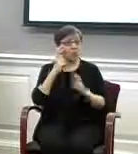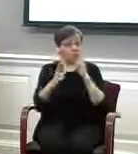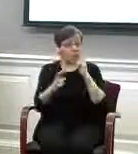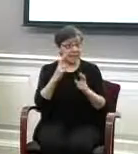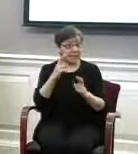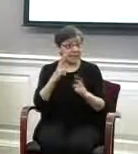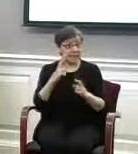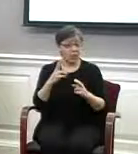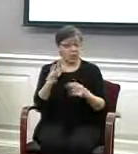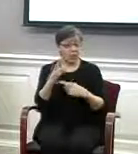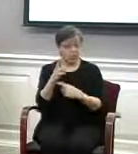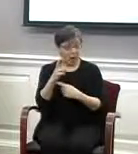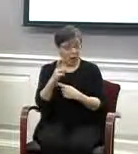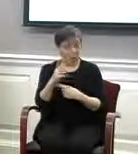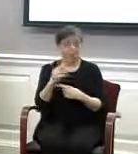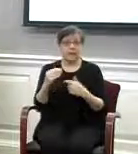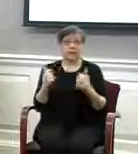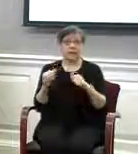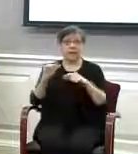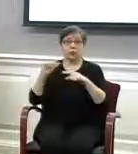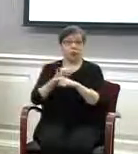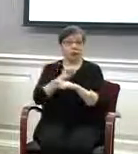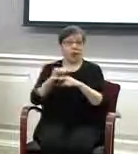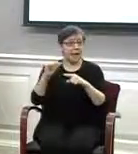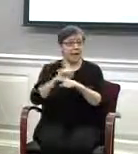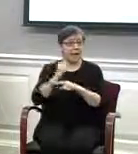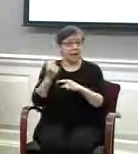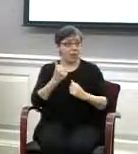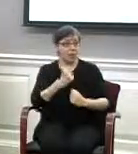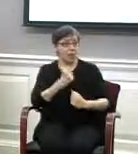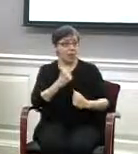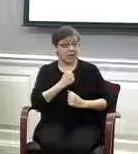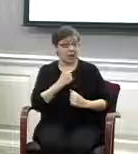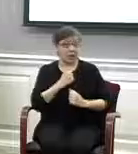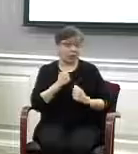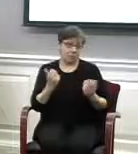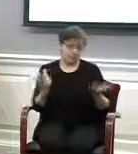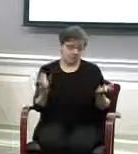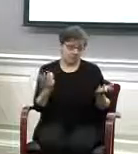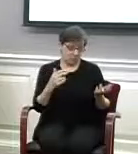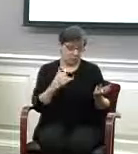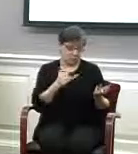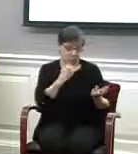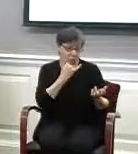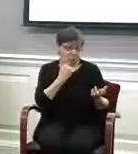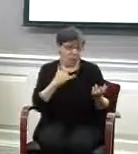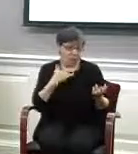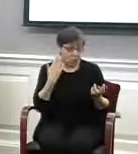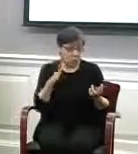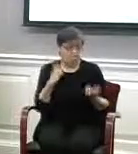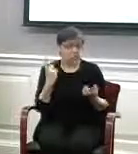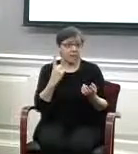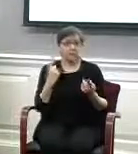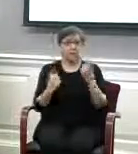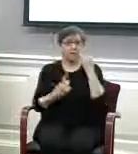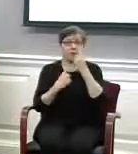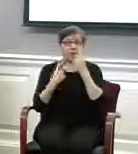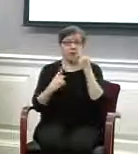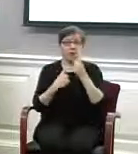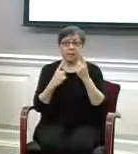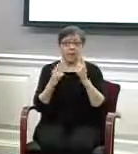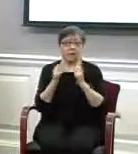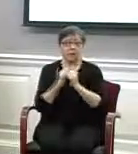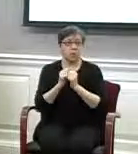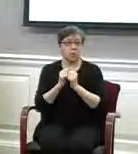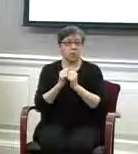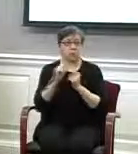rights and are trying to train other militaries. So I don't know, is there something we can think about in terms of